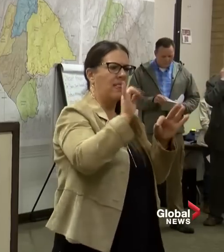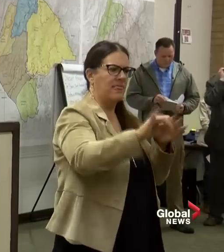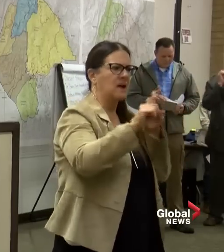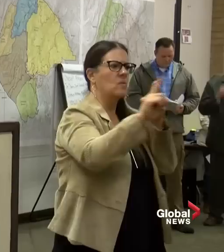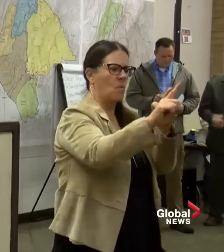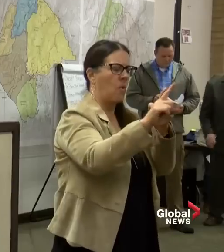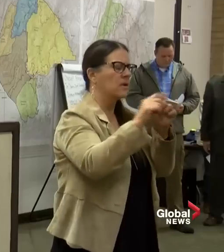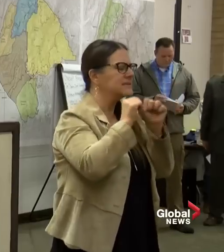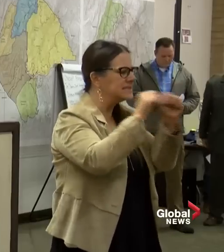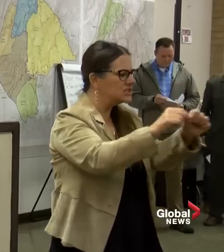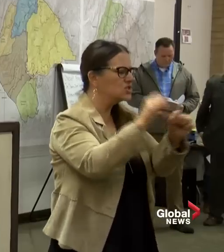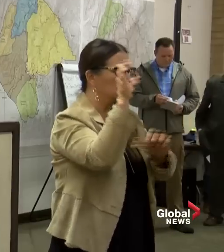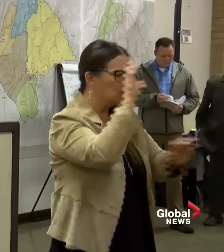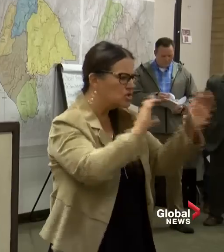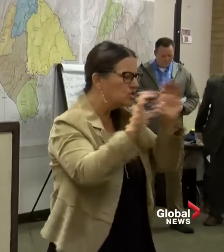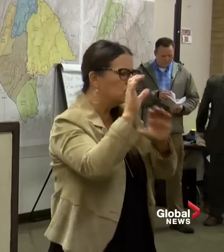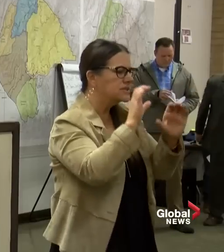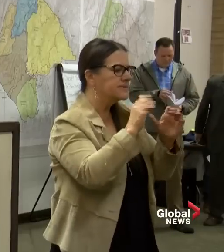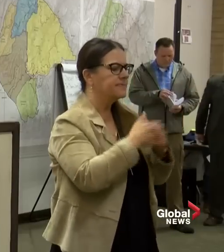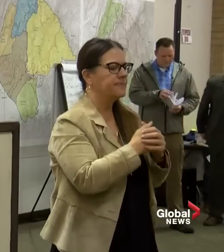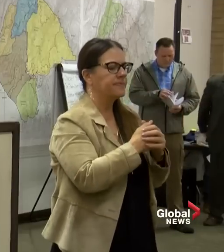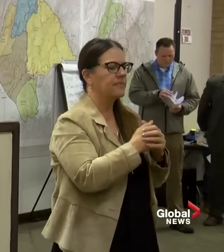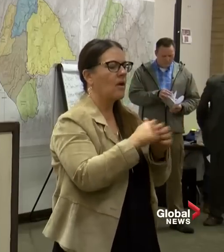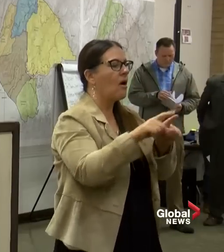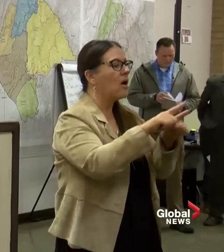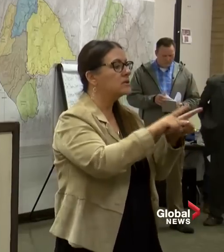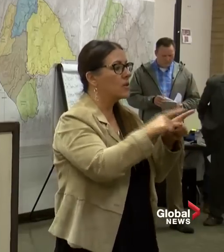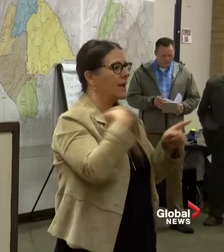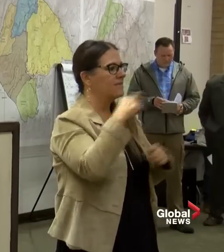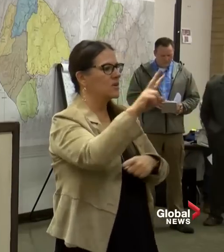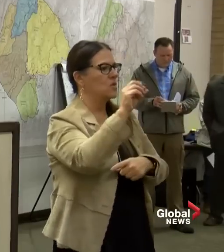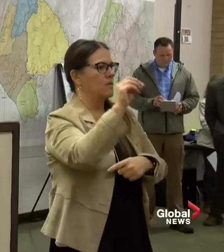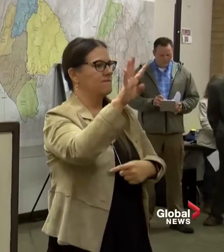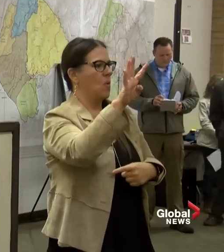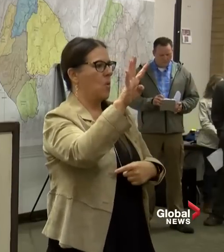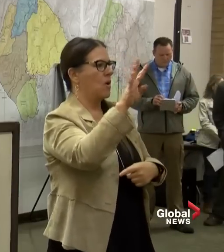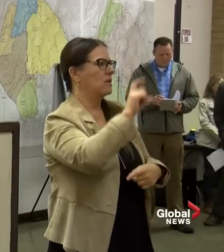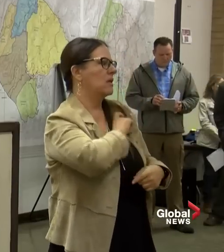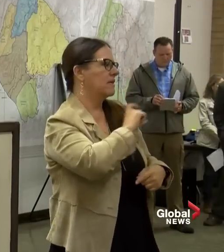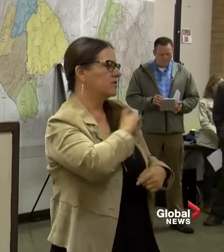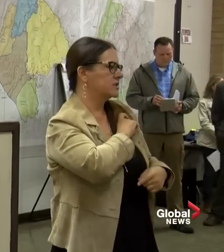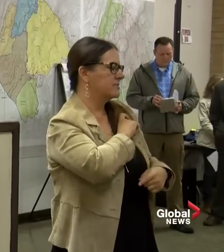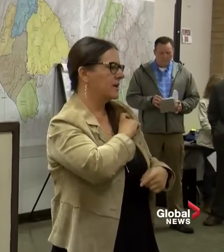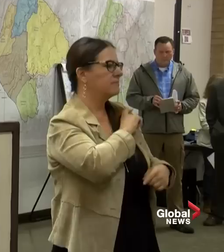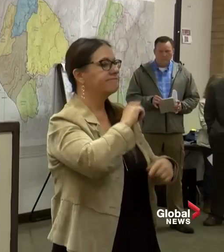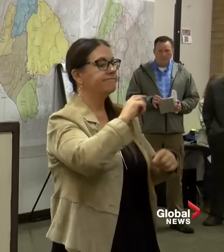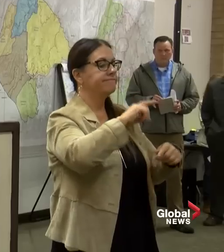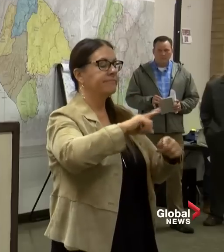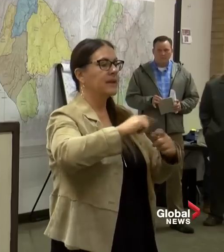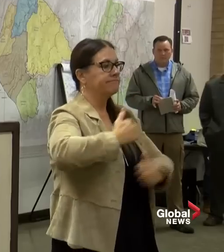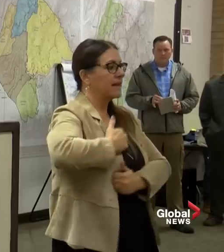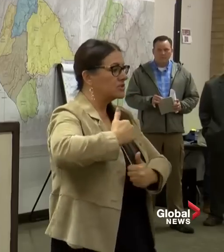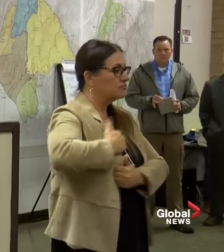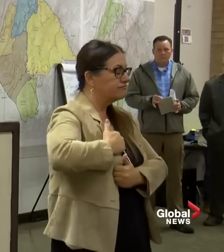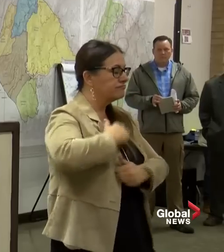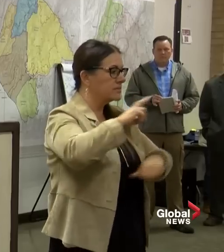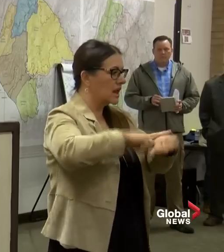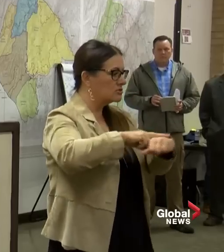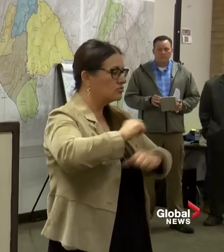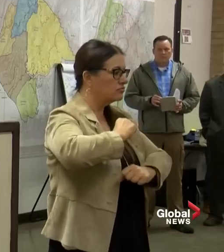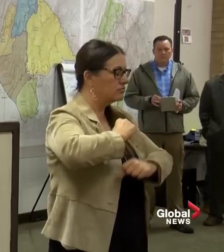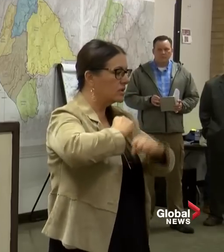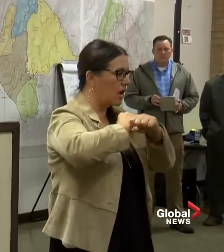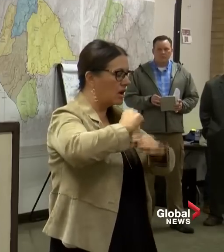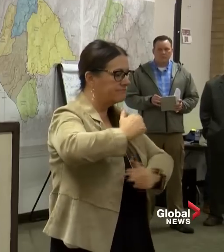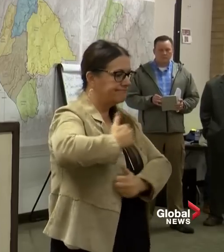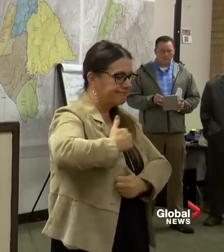search. In addition to that, we will have 204 law enforcement and National Guards personnel who will be protecting